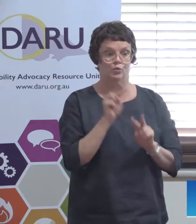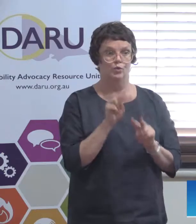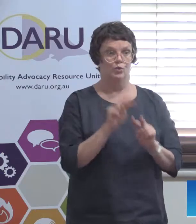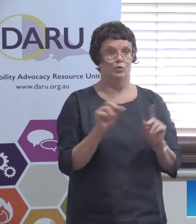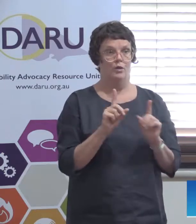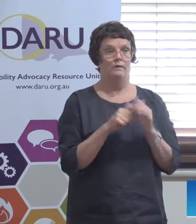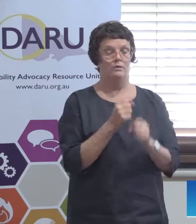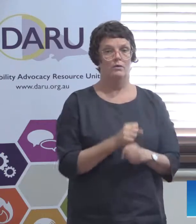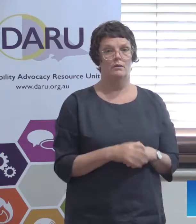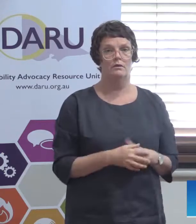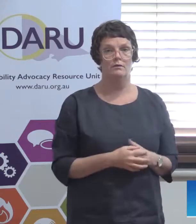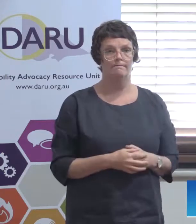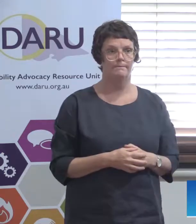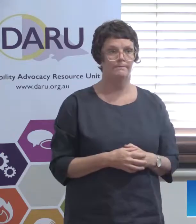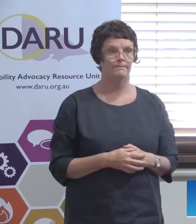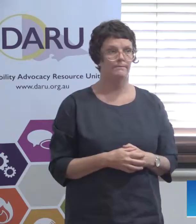talk about some of these things in depth